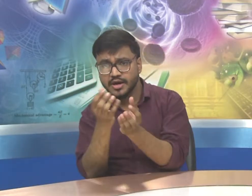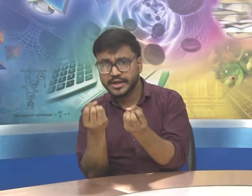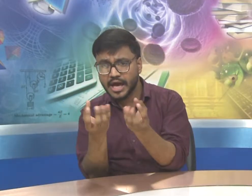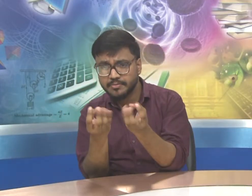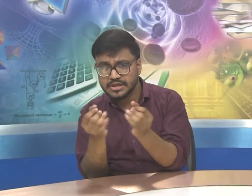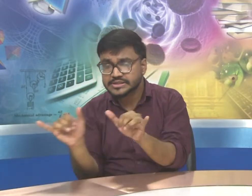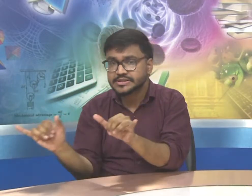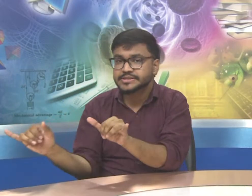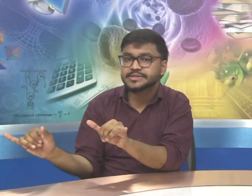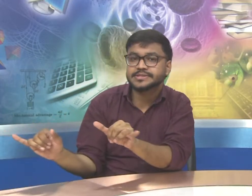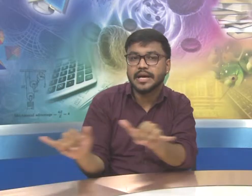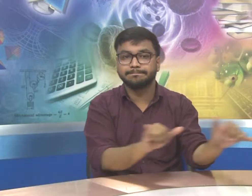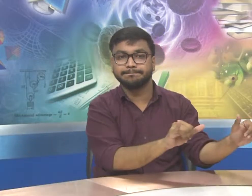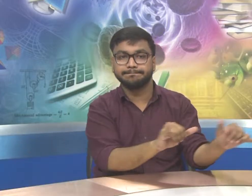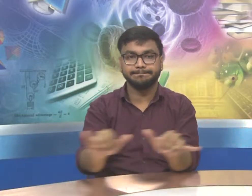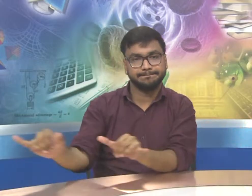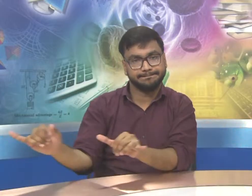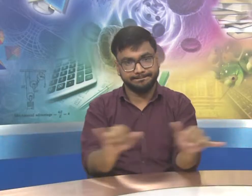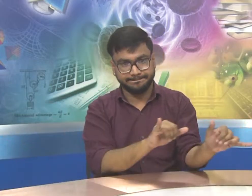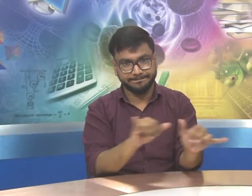before and after a reaction.